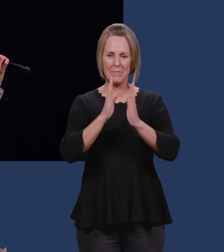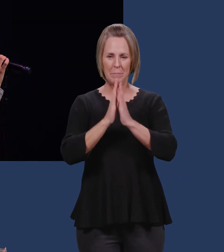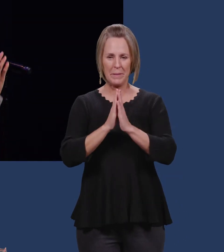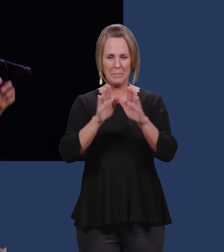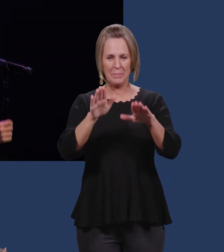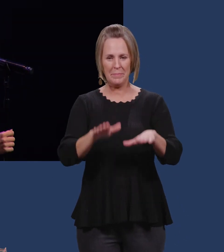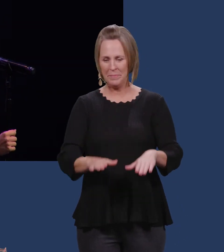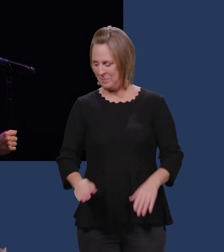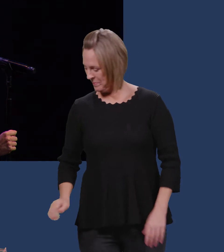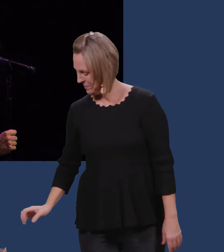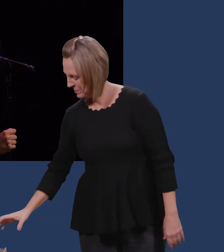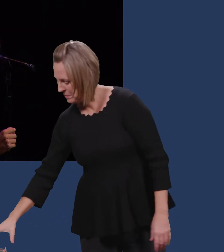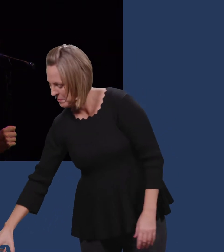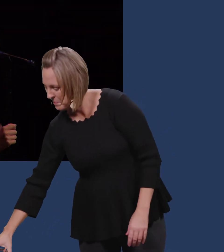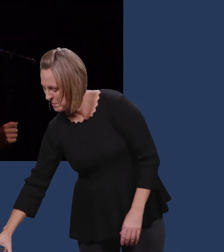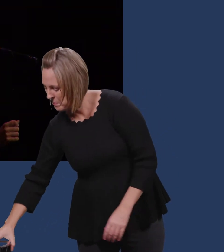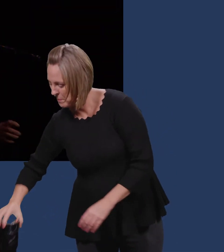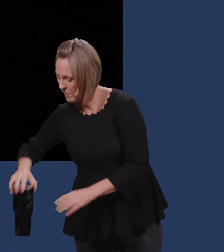may be seated.